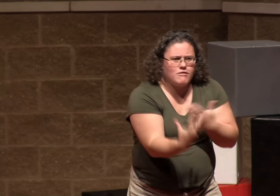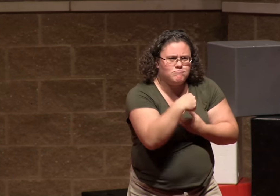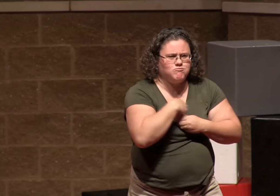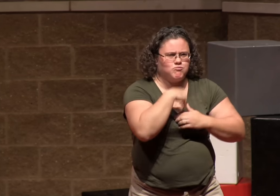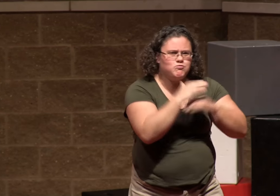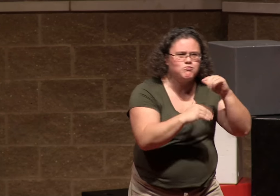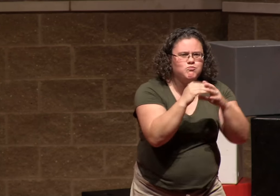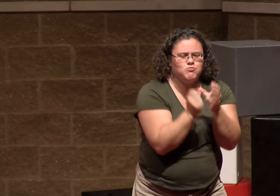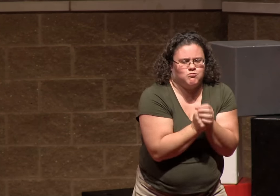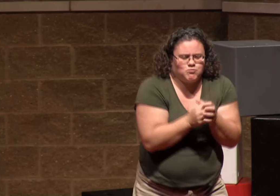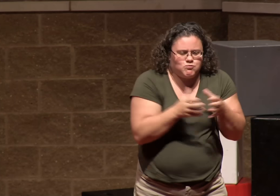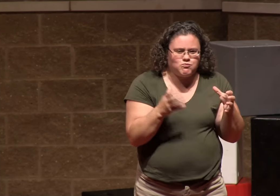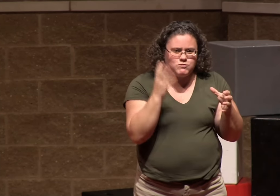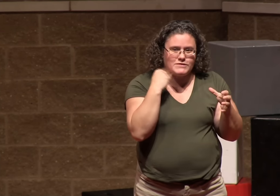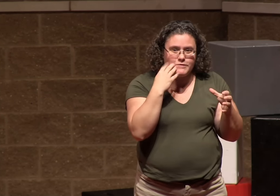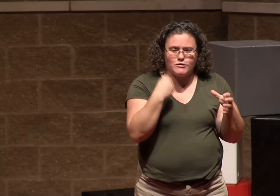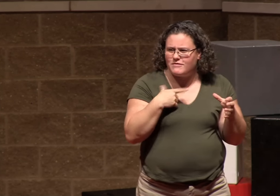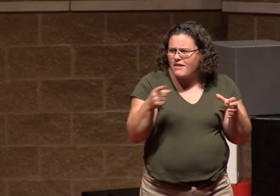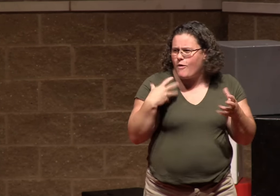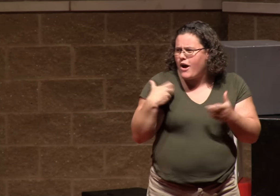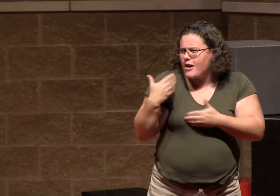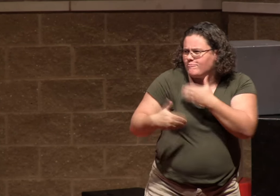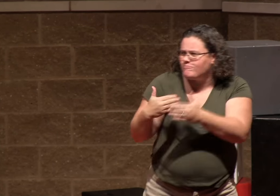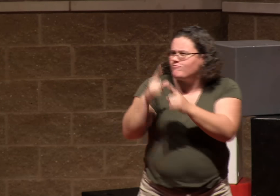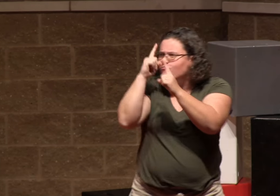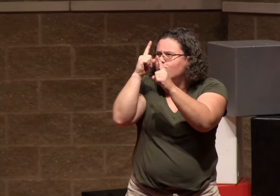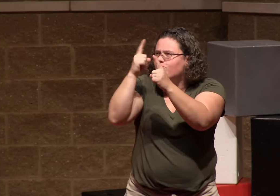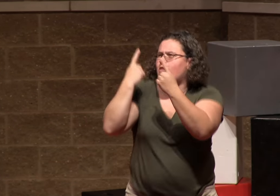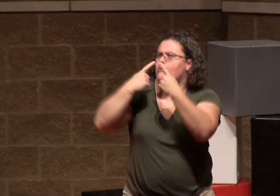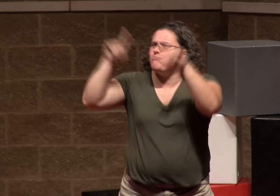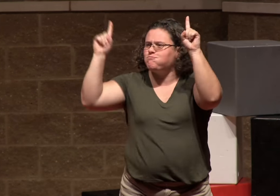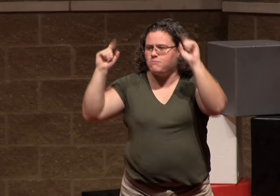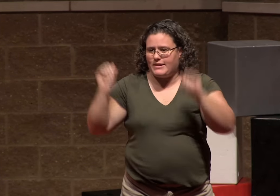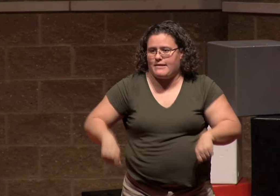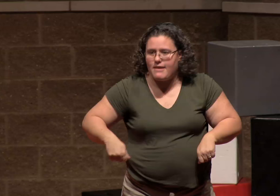so the theme dare to build can look like this in American sign language,